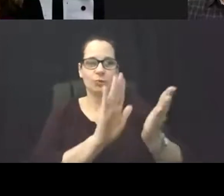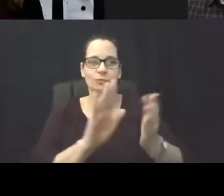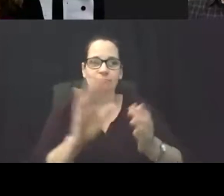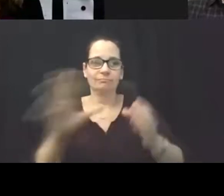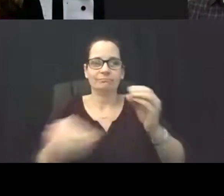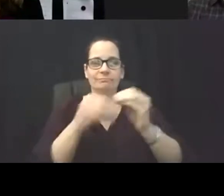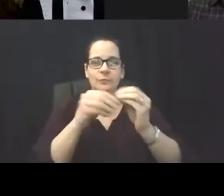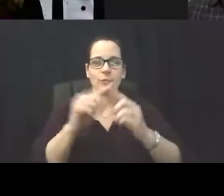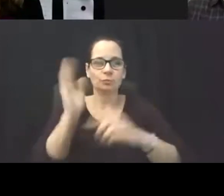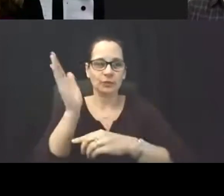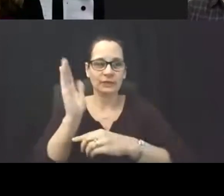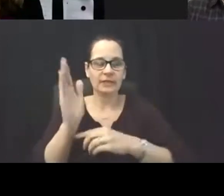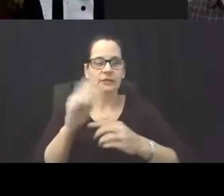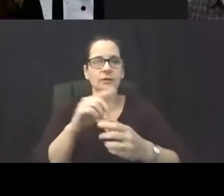You're muted, Simon.